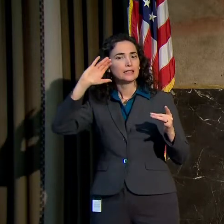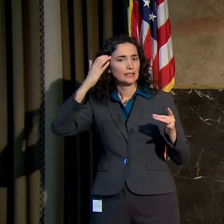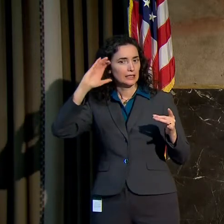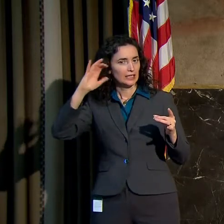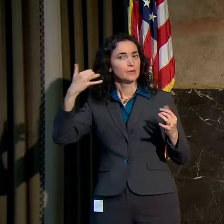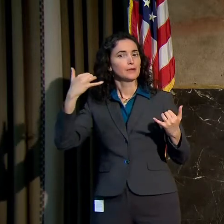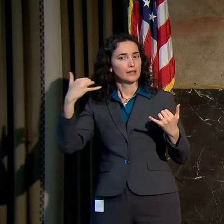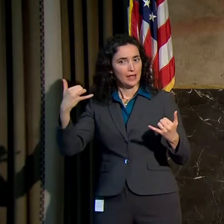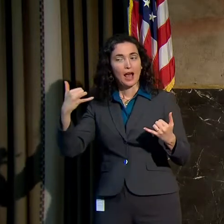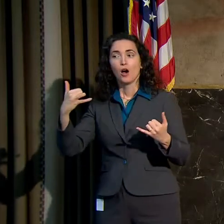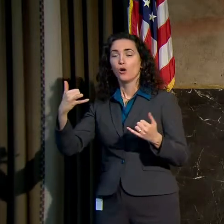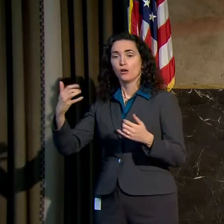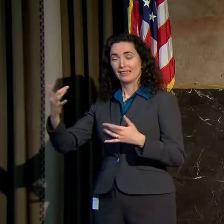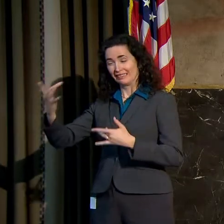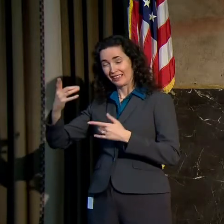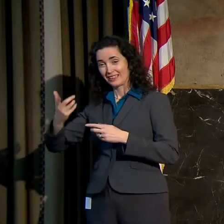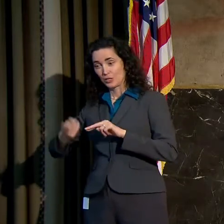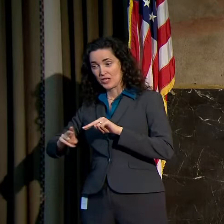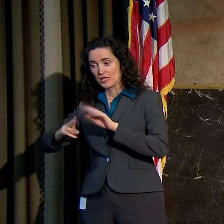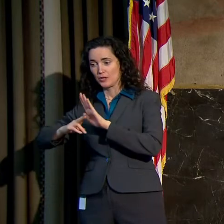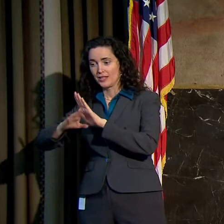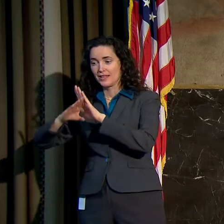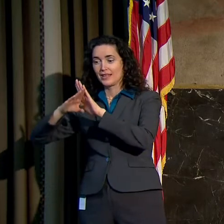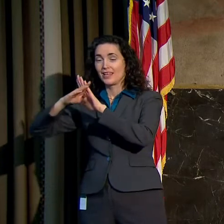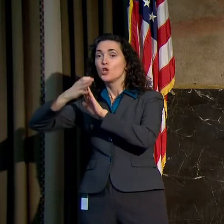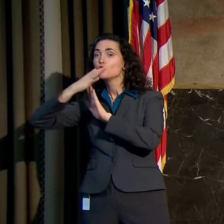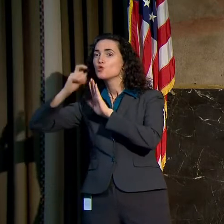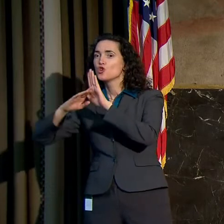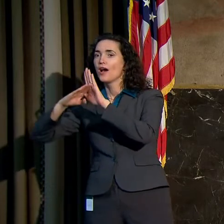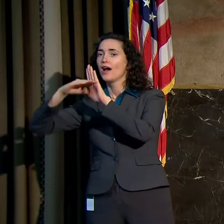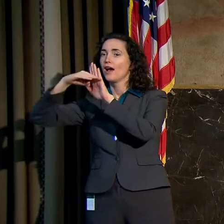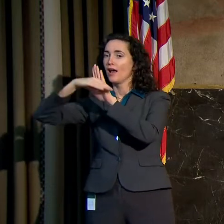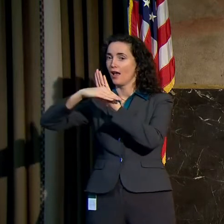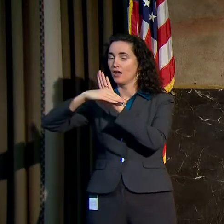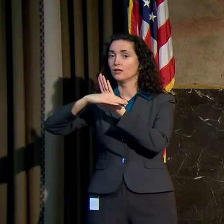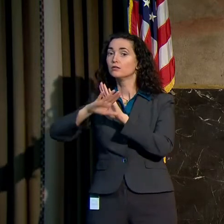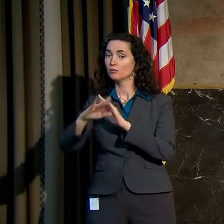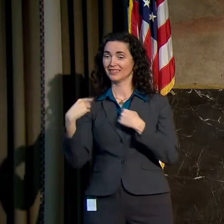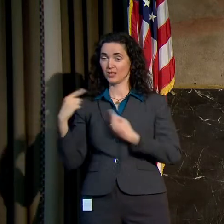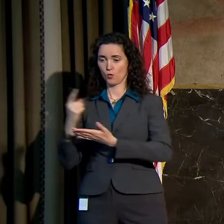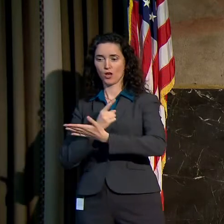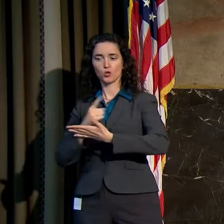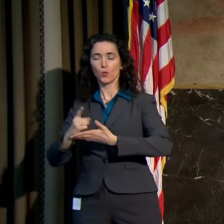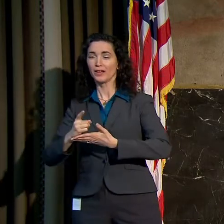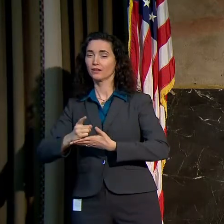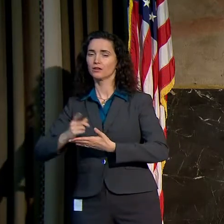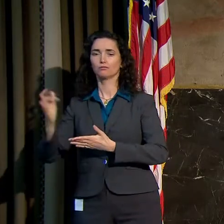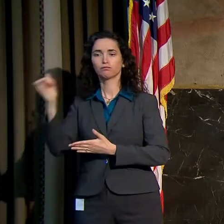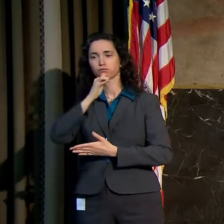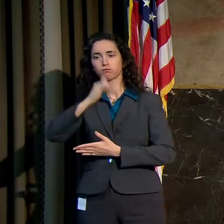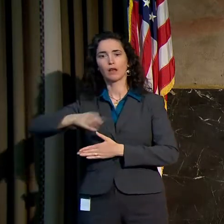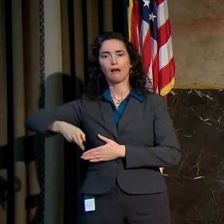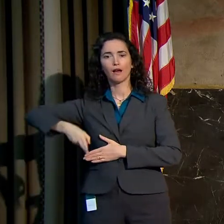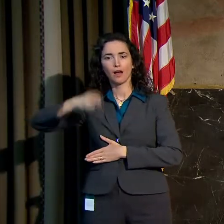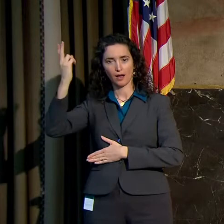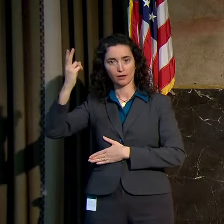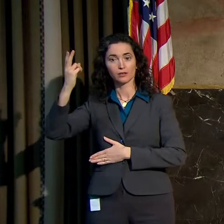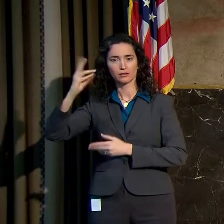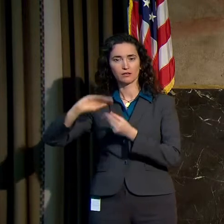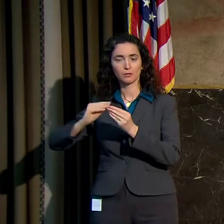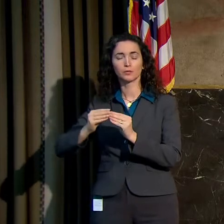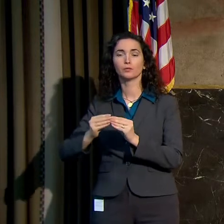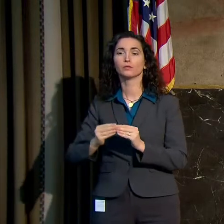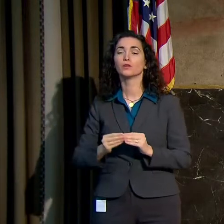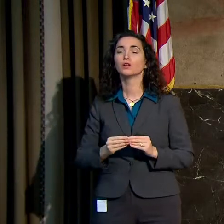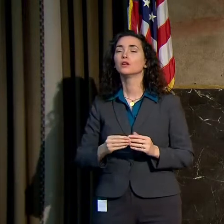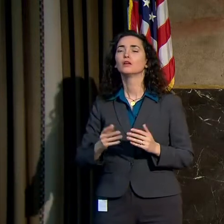of peaking right now. This is after another week of record numbers. You never really know for sure that